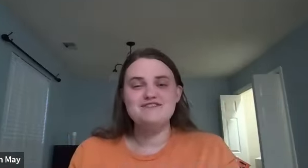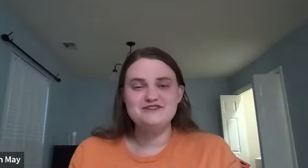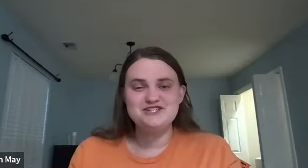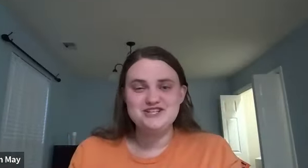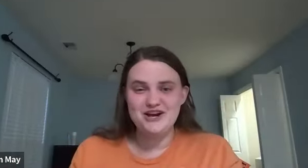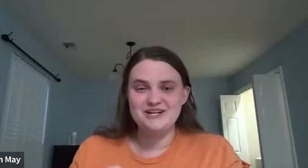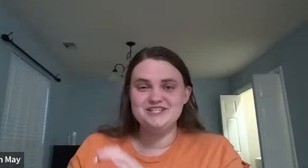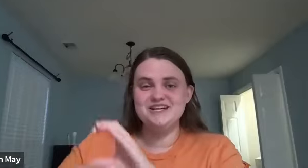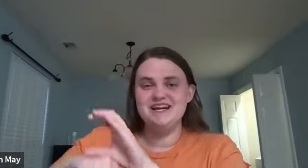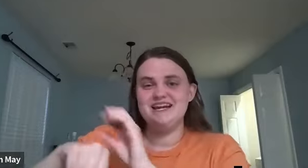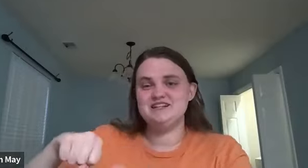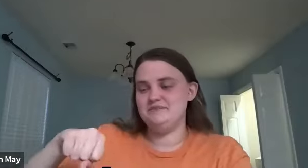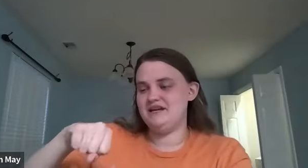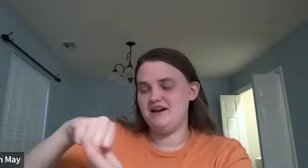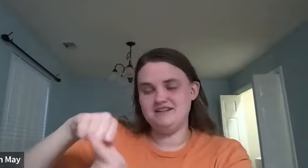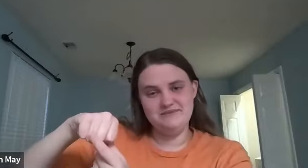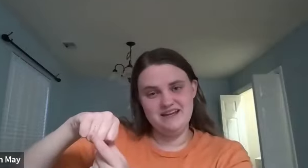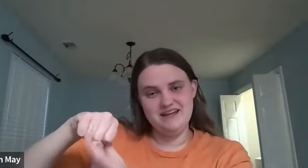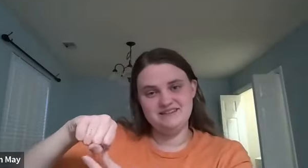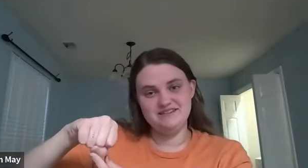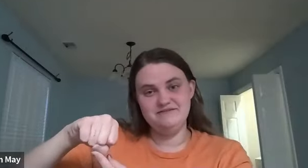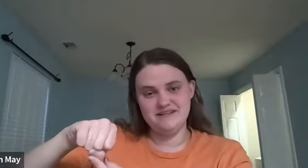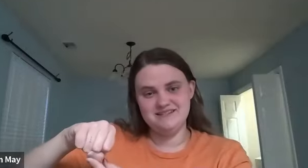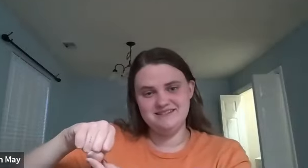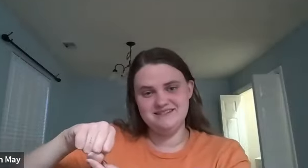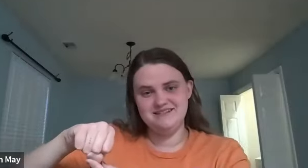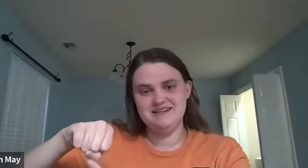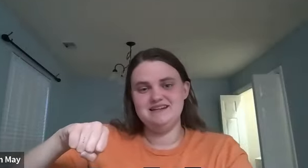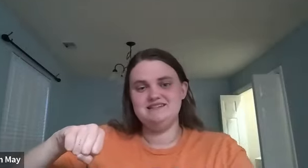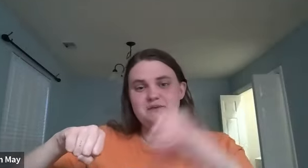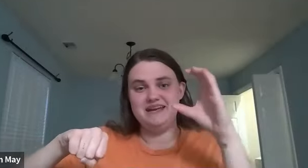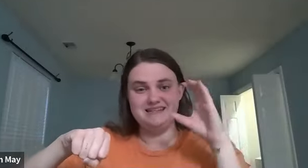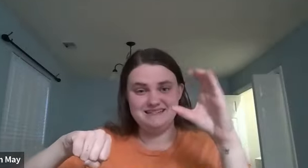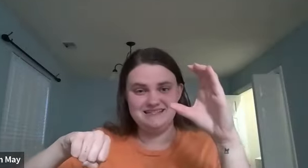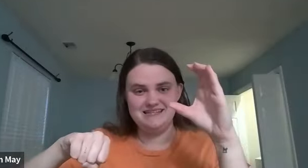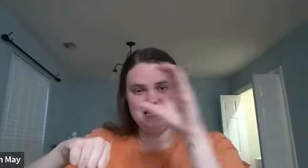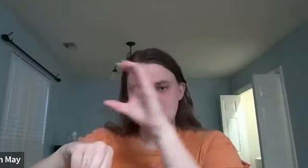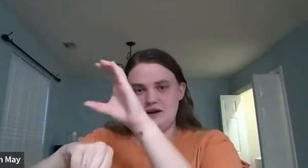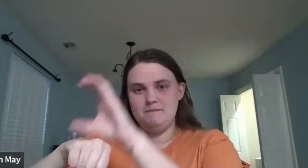for church is going to be non-dominant hands in a fist, dominant hands in a C, and you're going to bounce